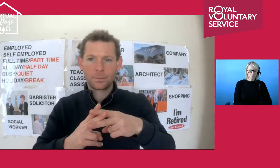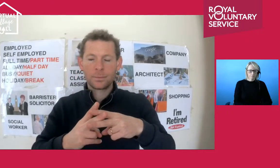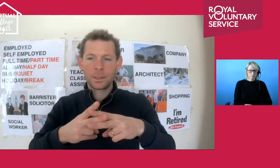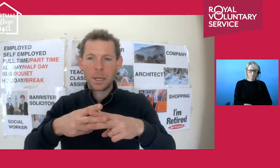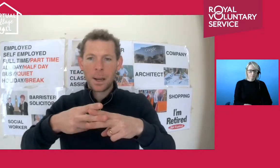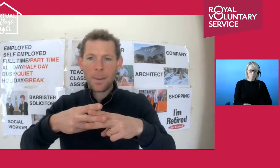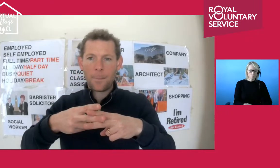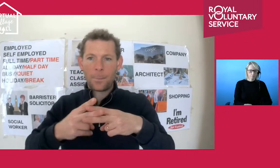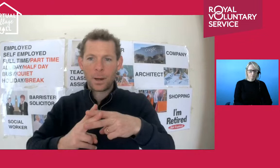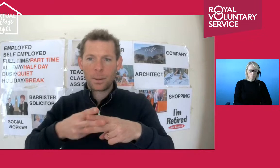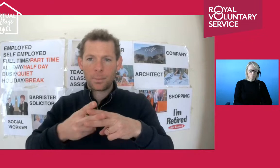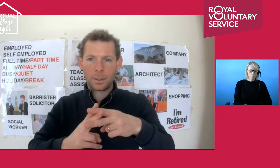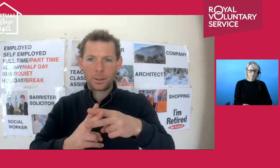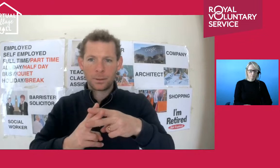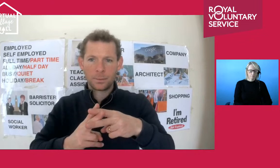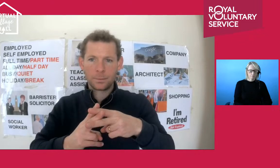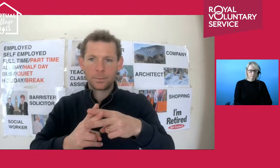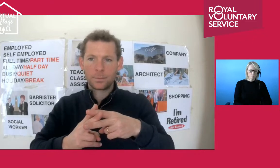plumber,